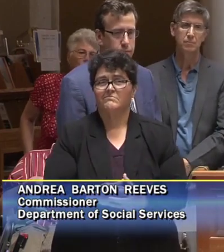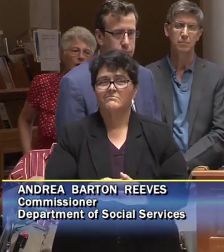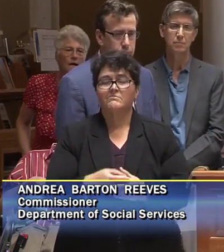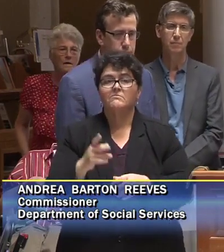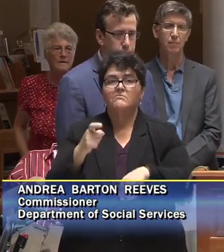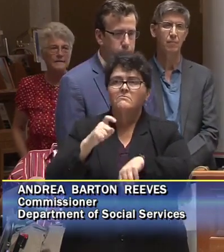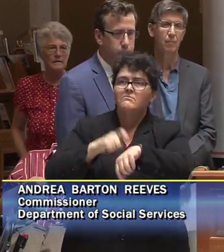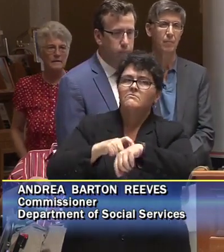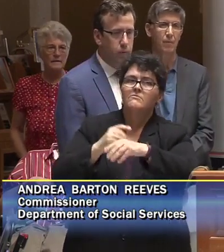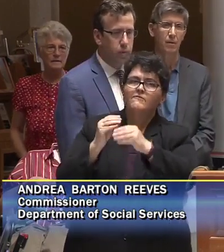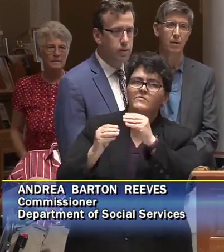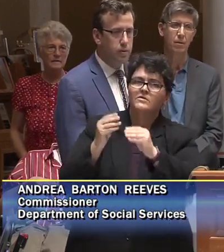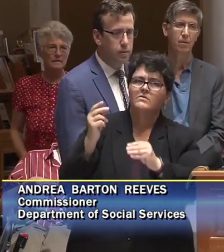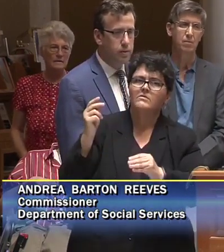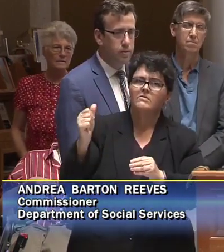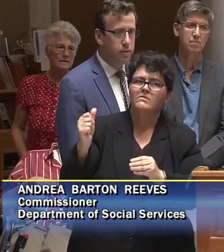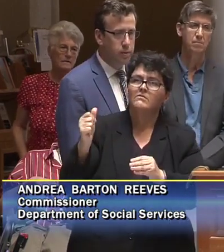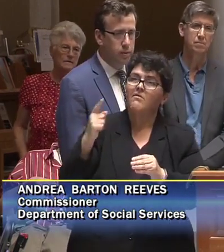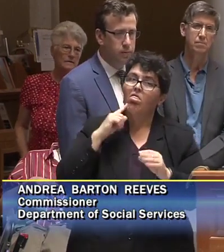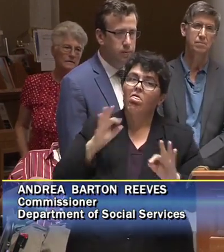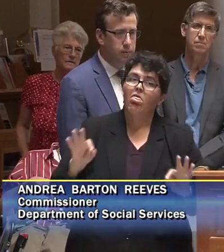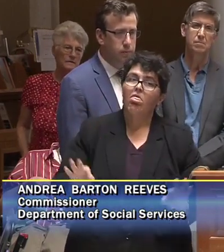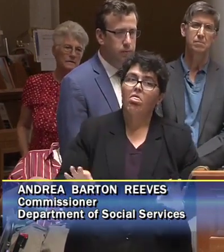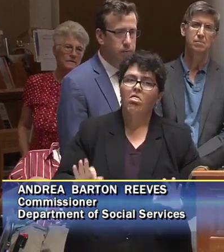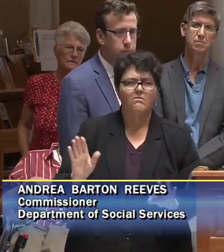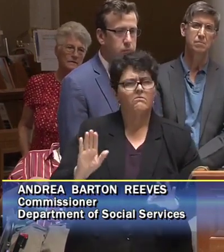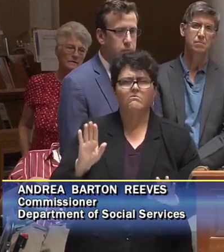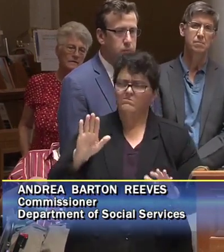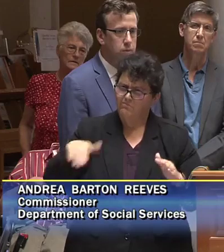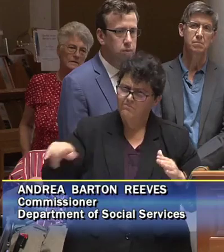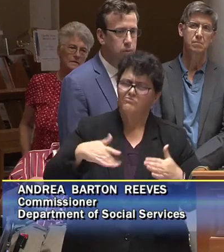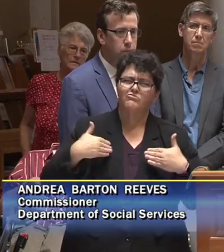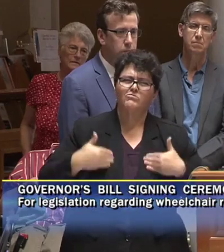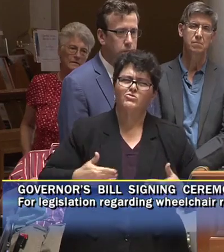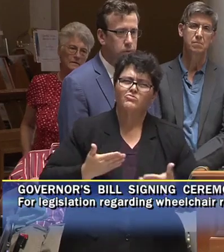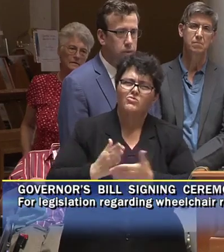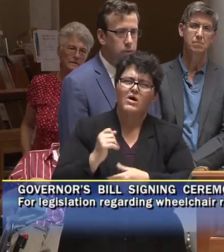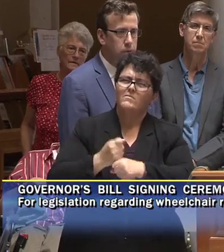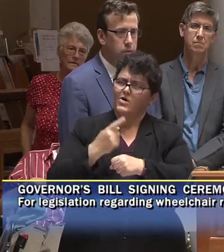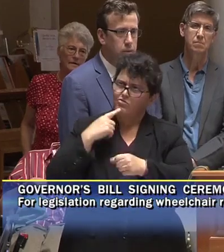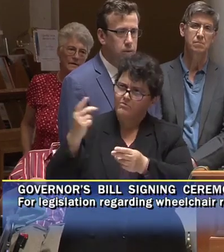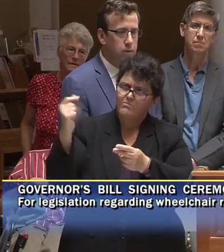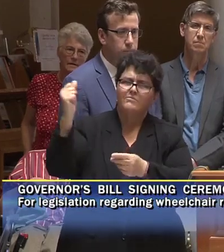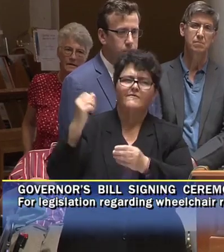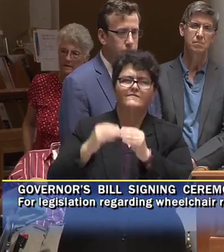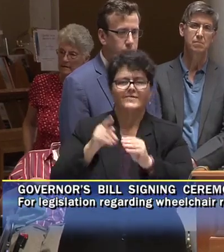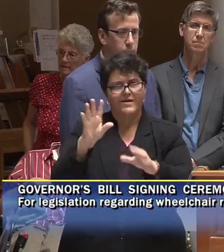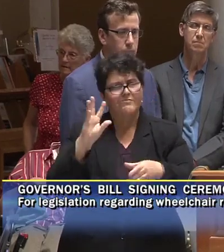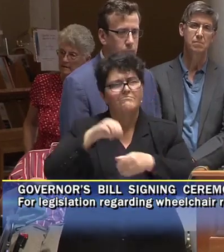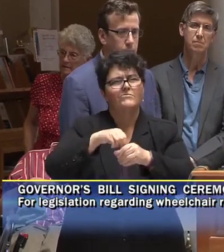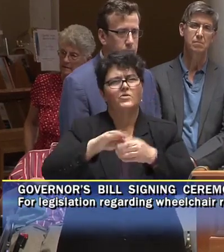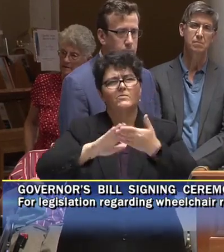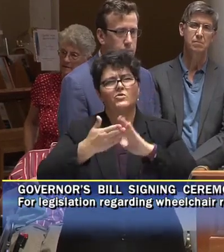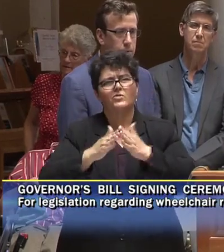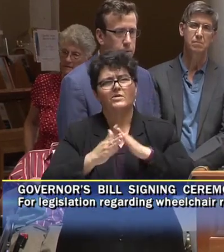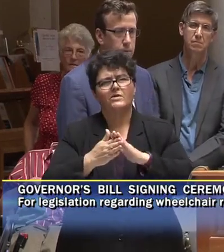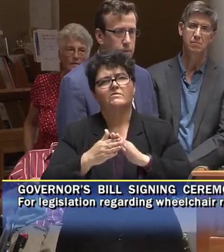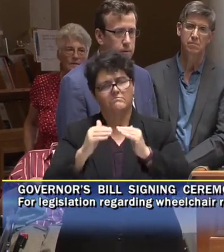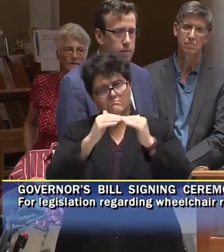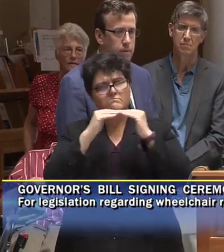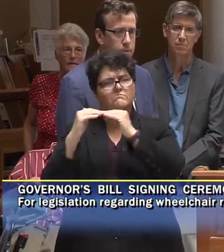a convenience, it is a human right and it's dignity that we all deserve. This bill is about equality and it is about